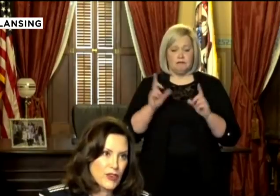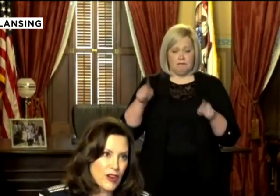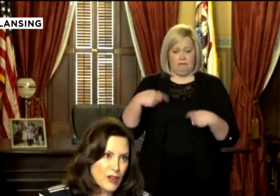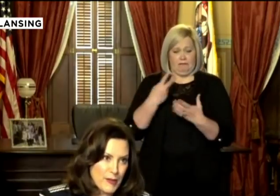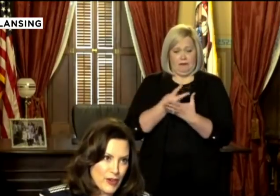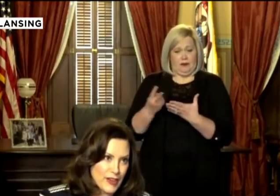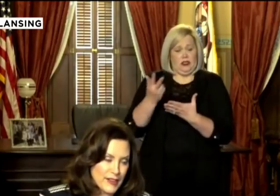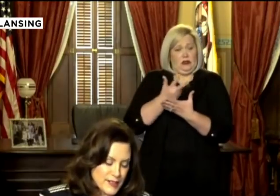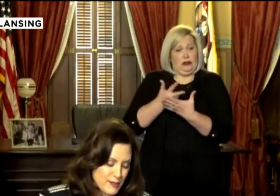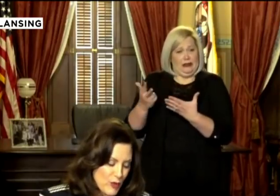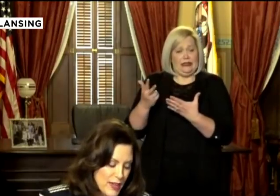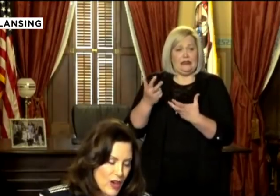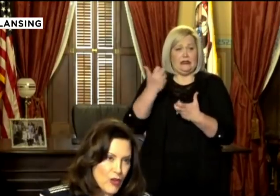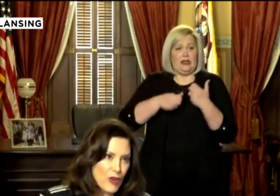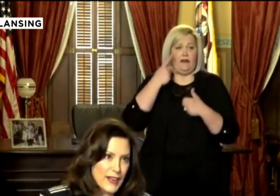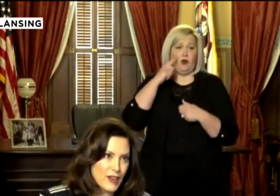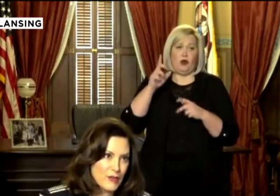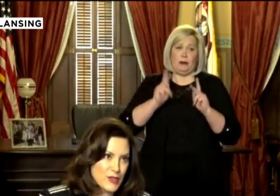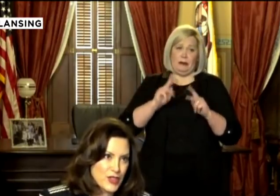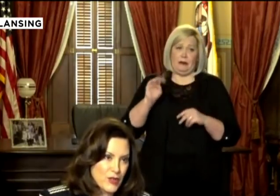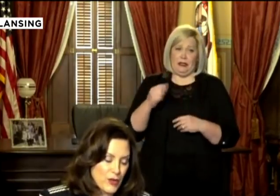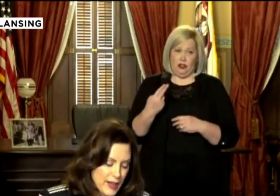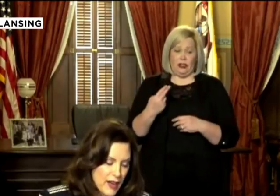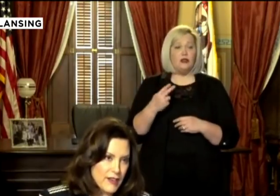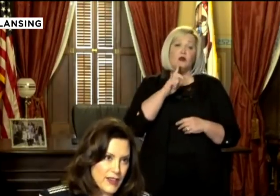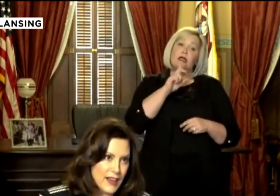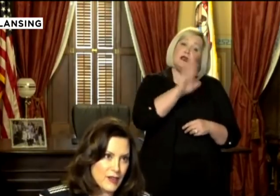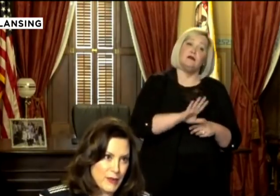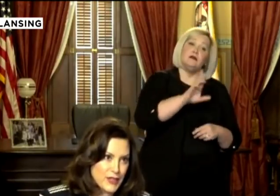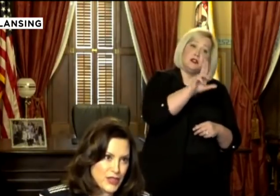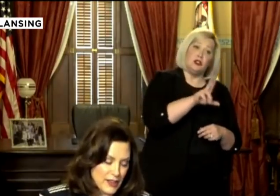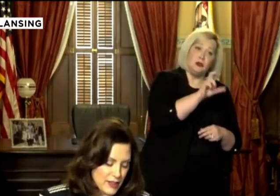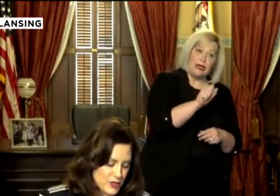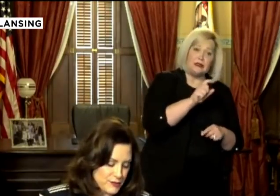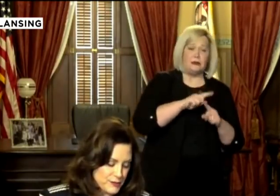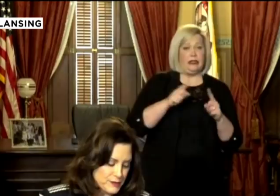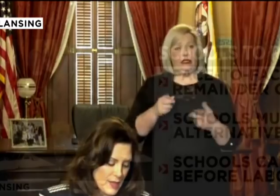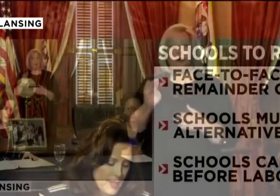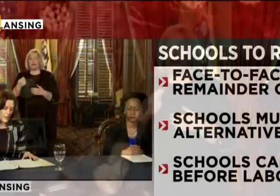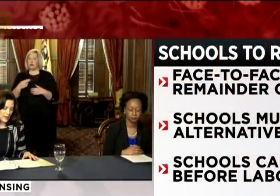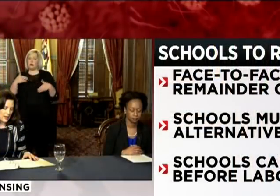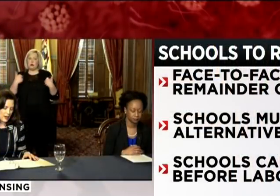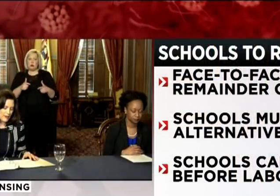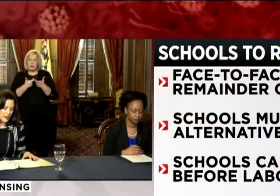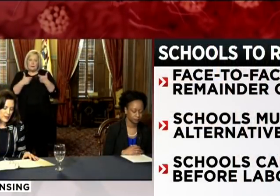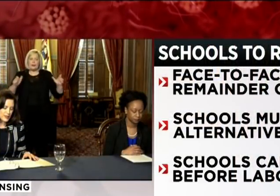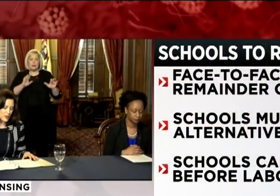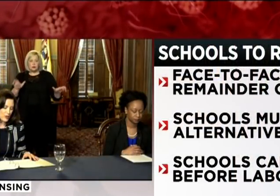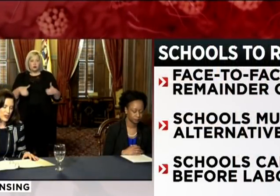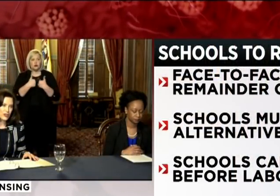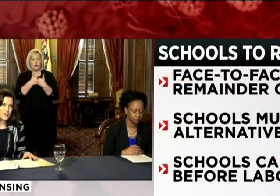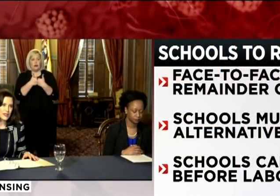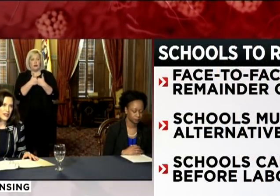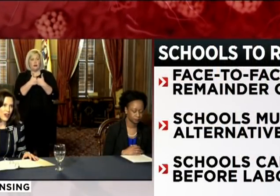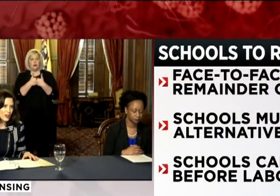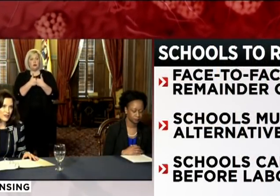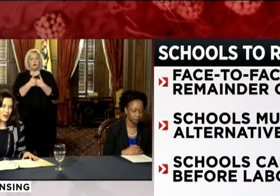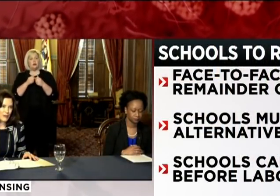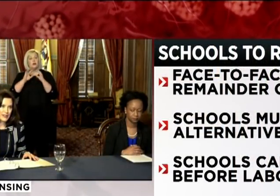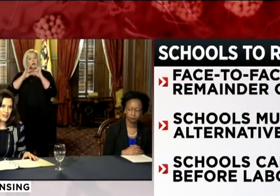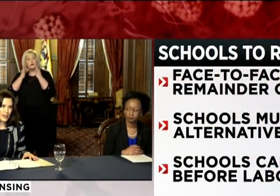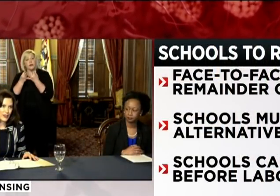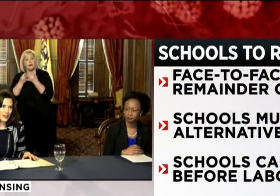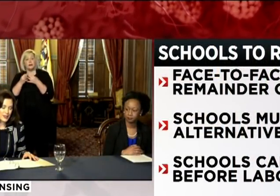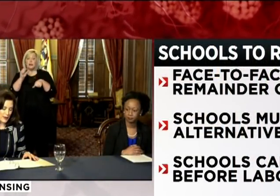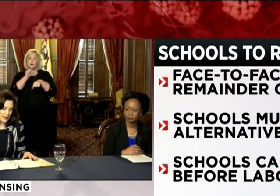They've been tough for all Americans, but we know right here in Michigan we have got a big challenge. Our families, our workers, and